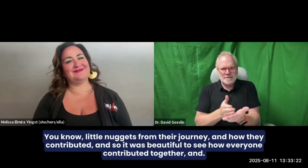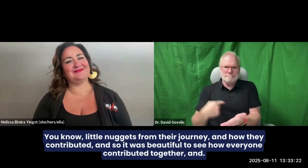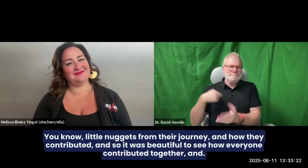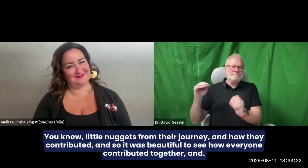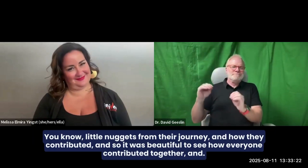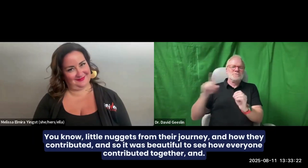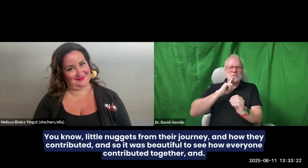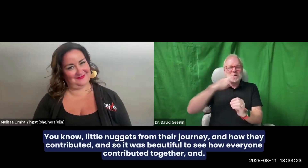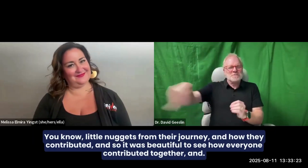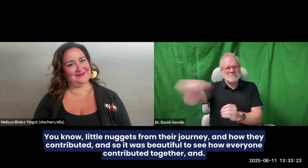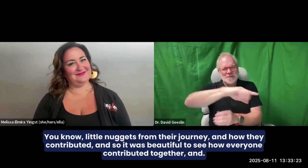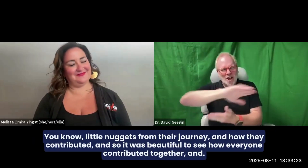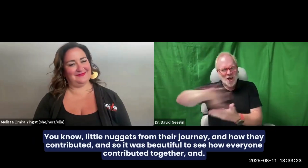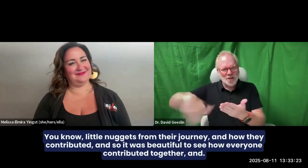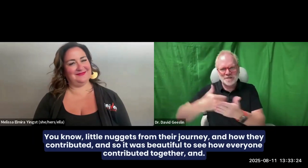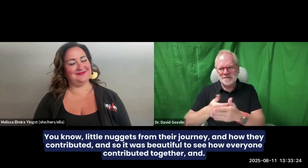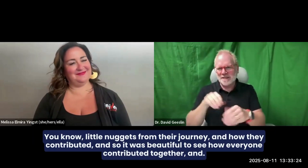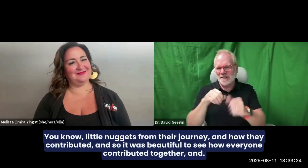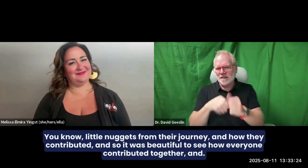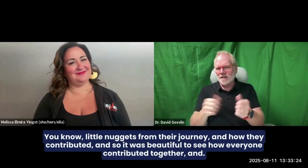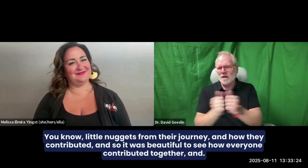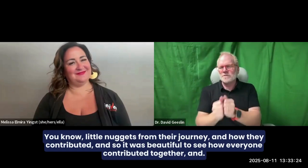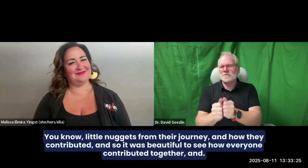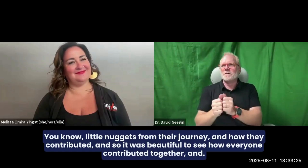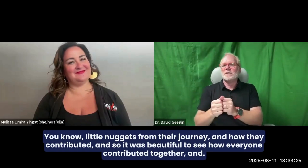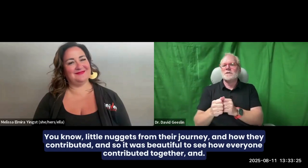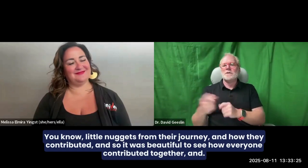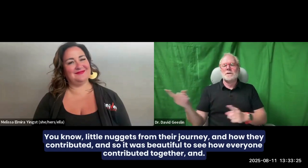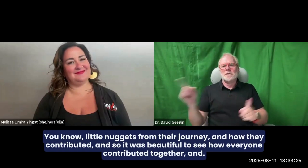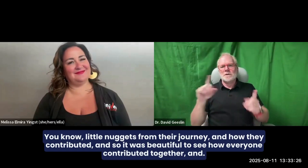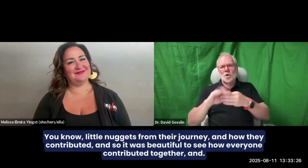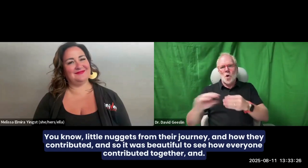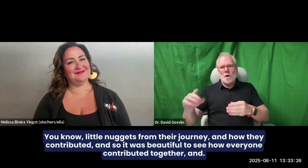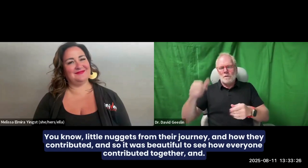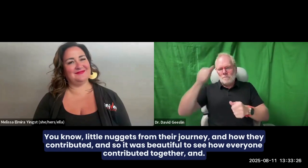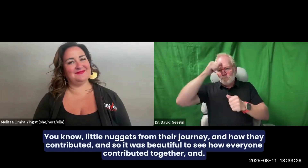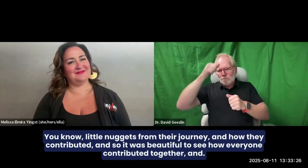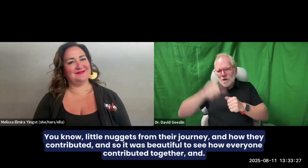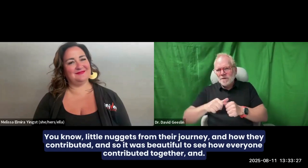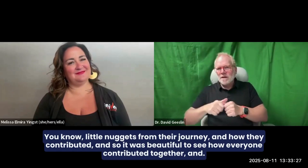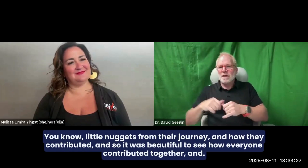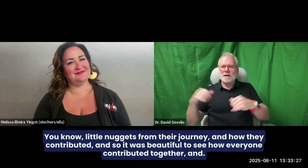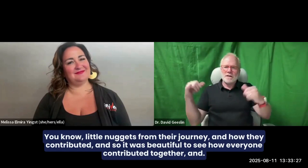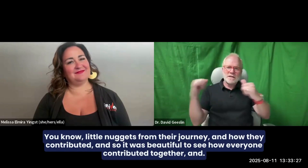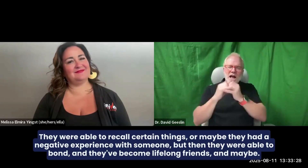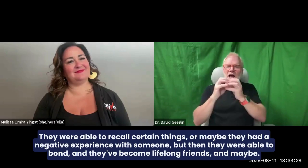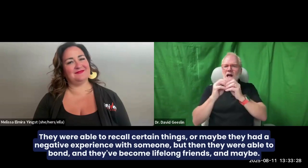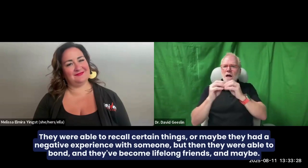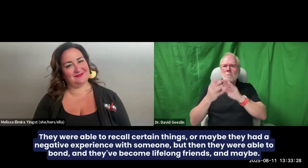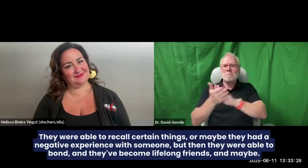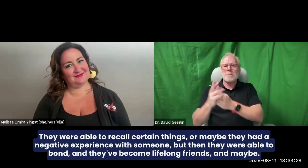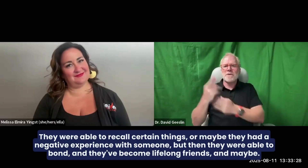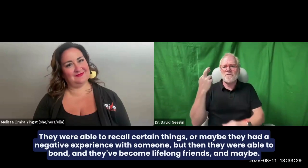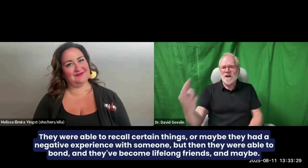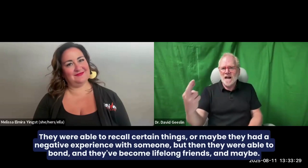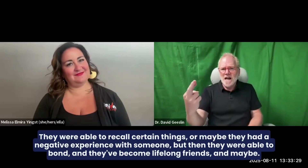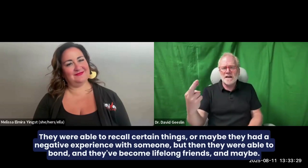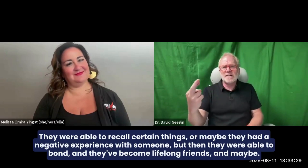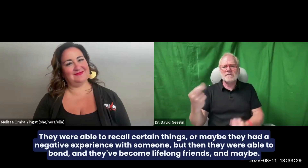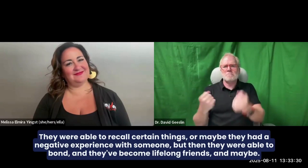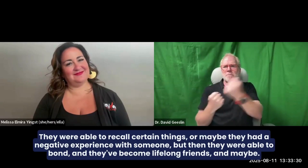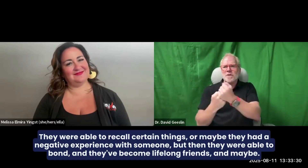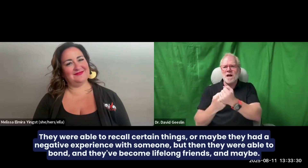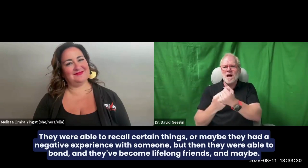little nuggets from their journey and how they contributed. And so it was beautiful to see how everyone contributed together and they were able to